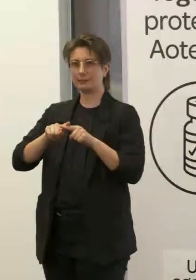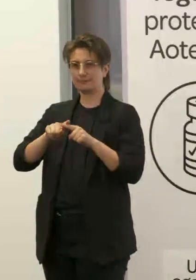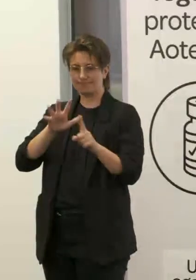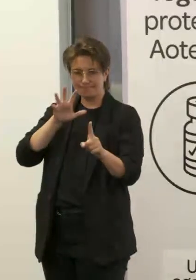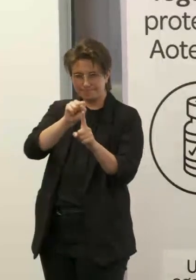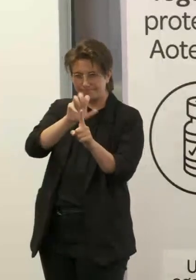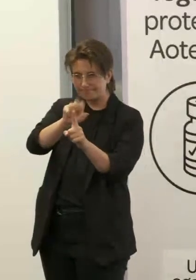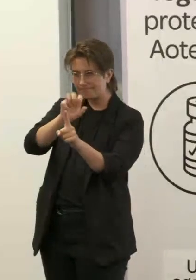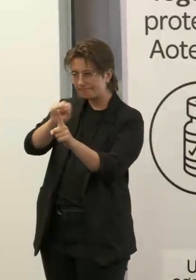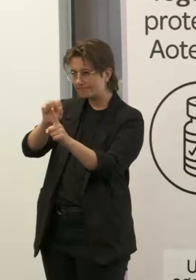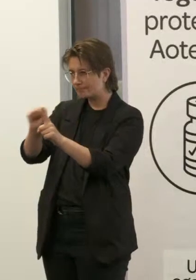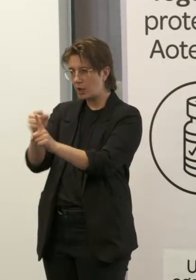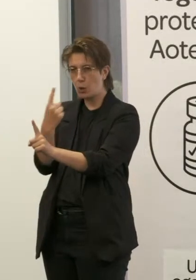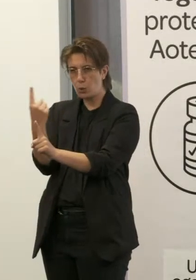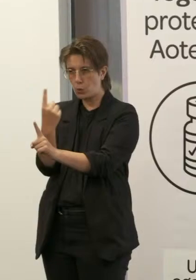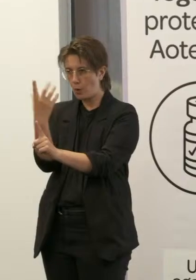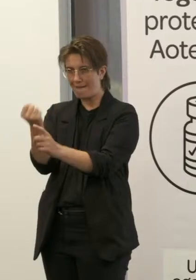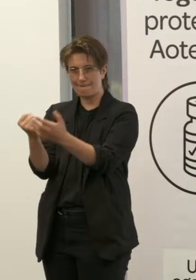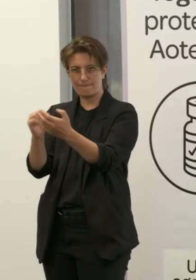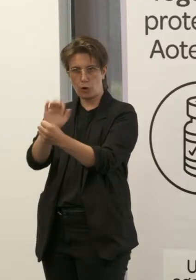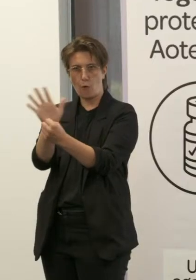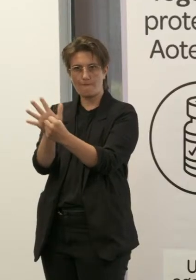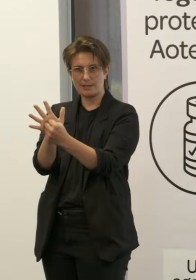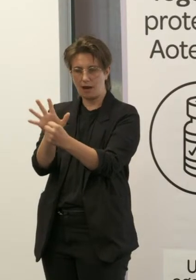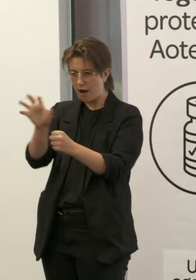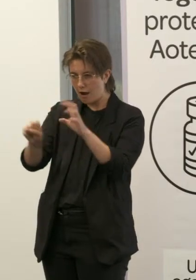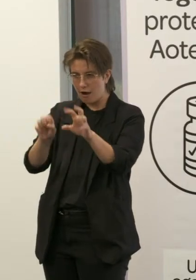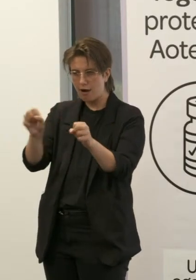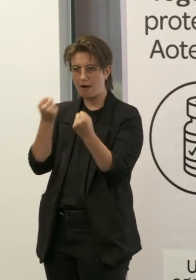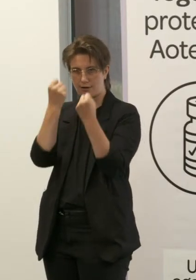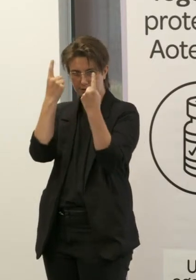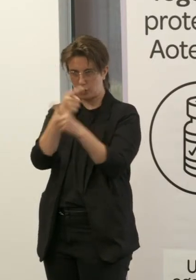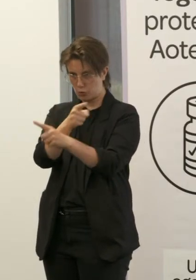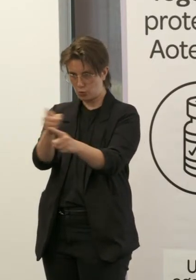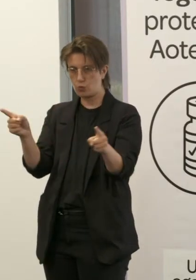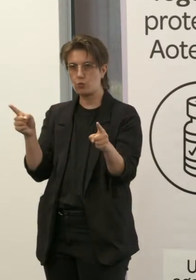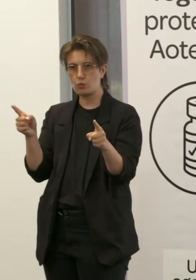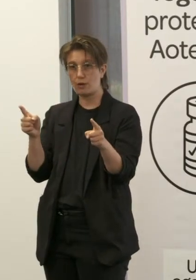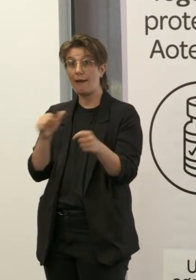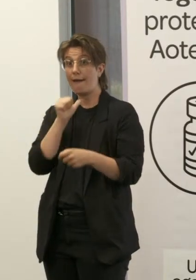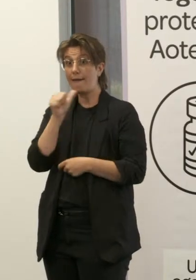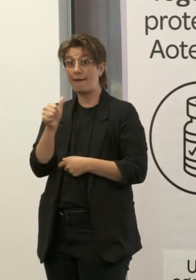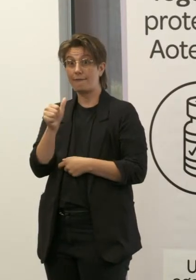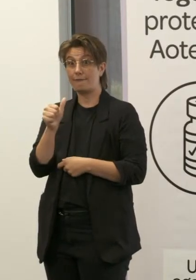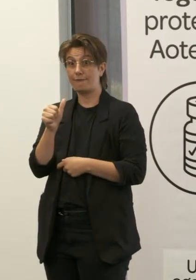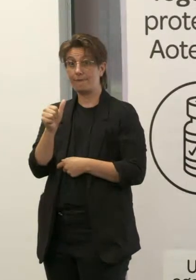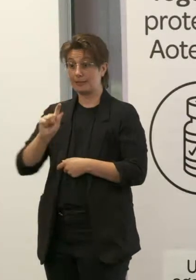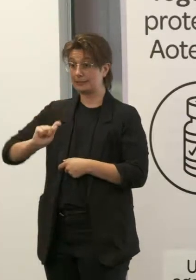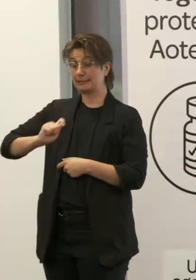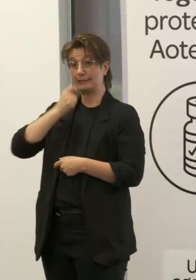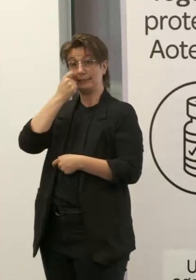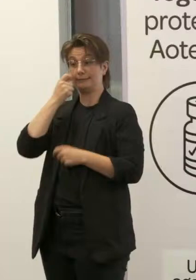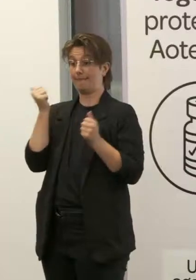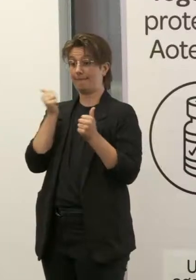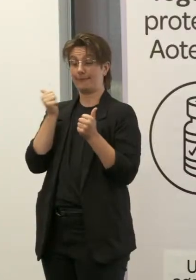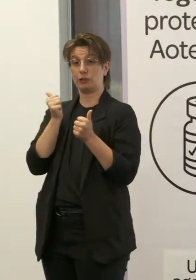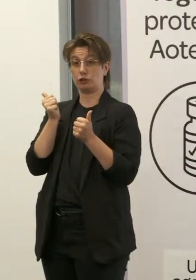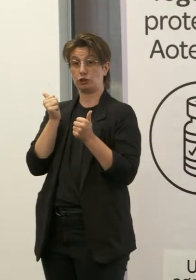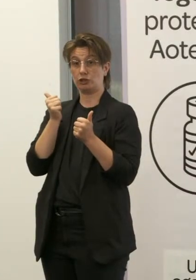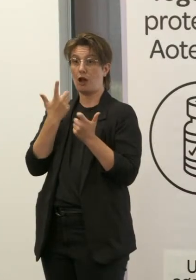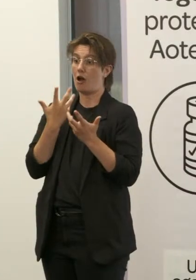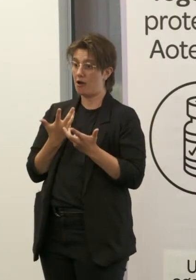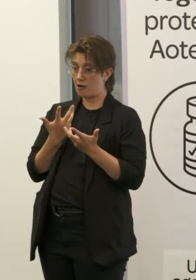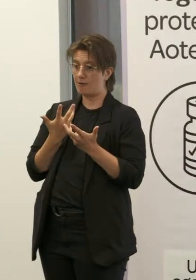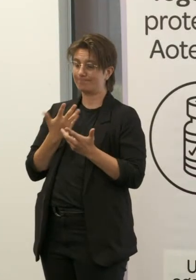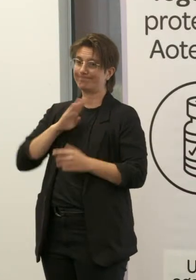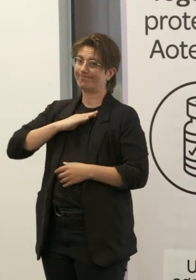cases and contacts more quickly. Most cases will now be notified by text message that they've returned a positive result, and that